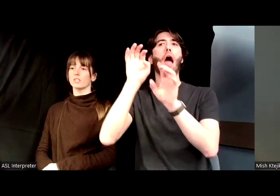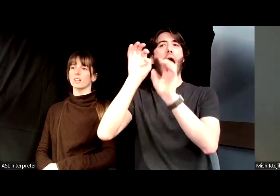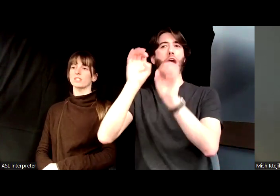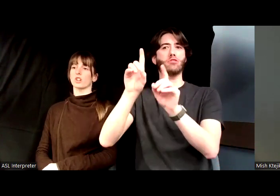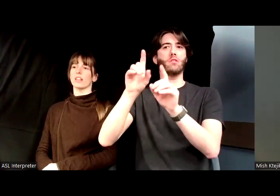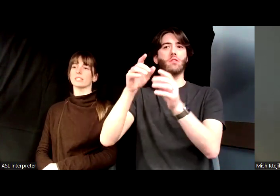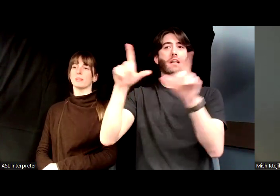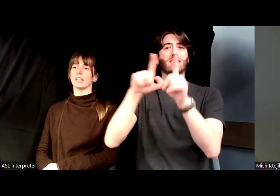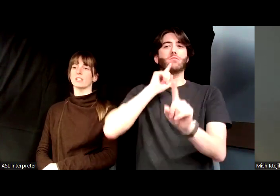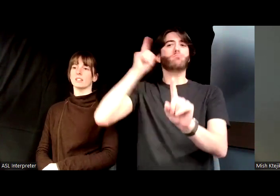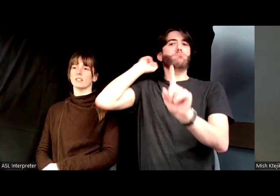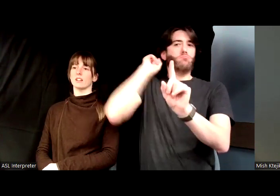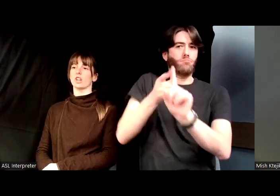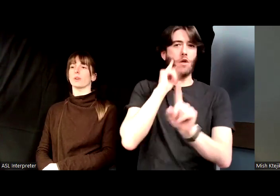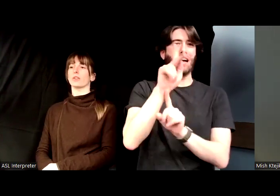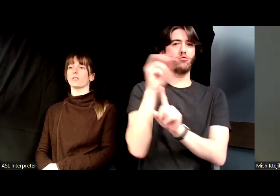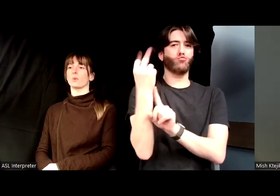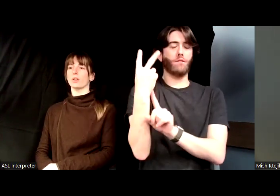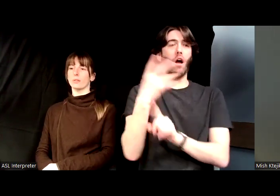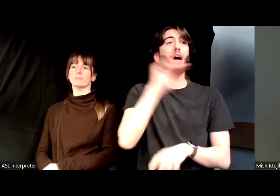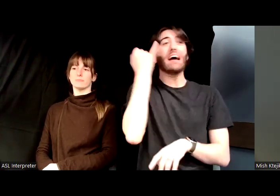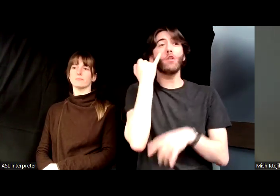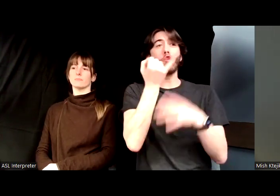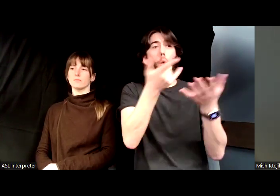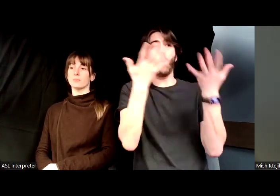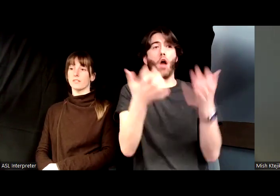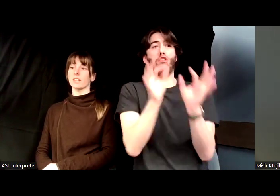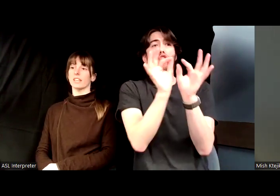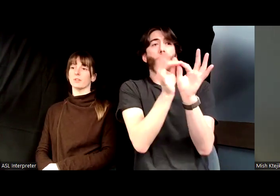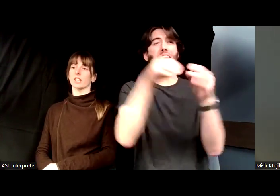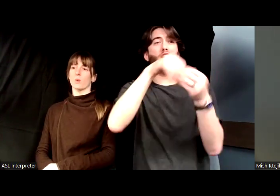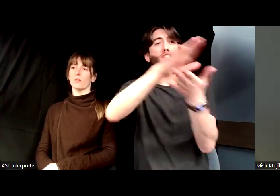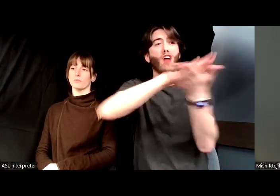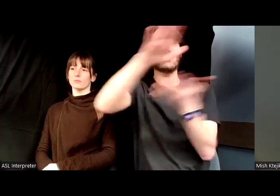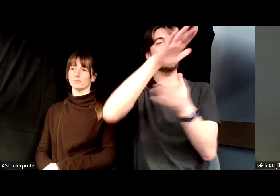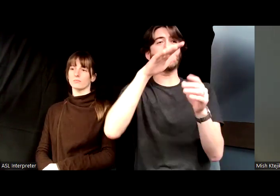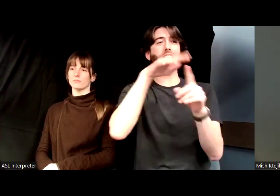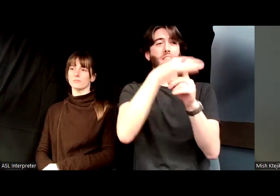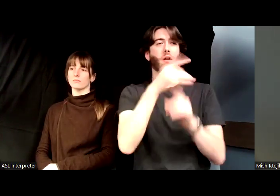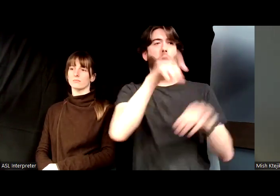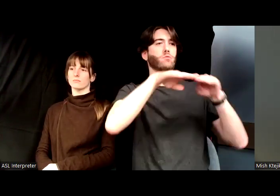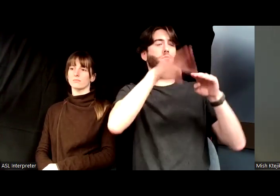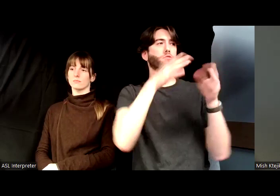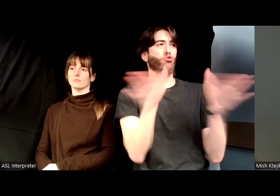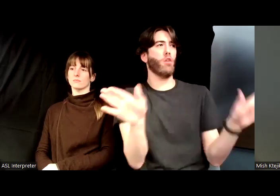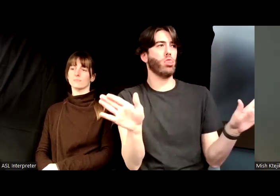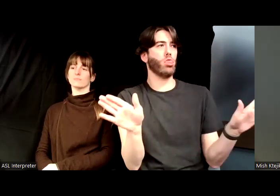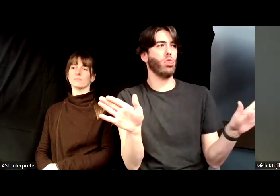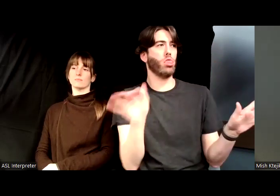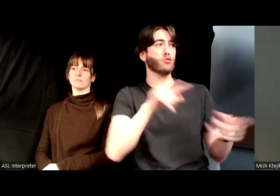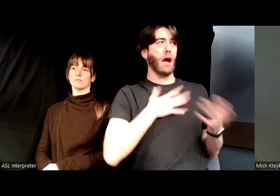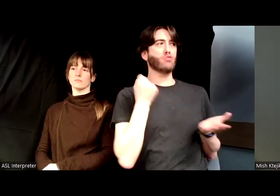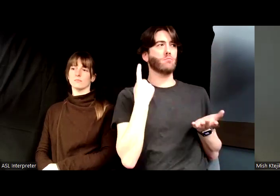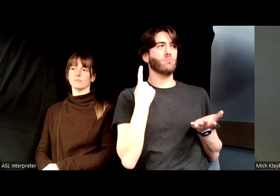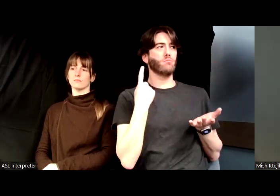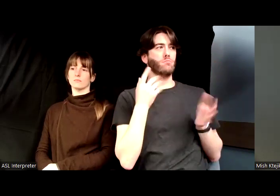We Hold on. discussed this at our last meeting on January 24th. So- Specifically for K-12. So the college environment has to